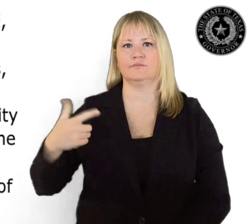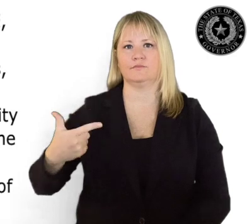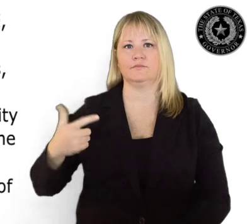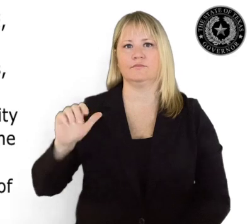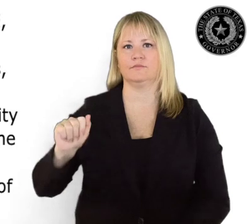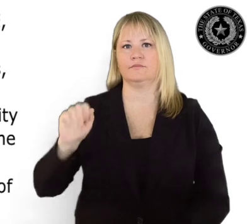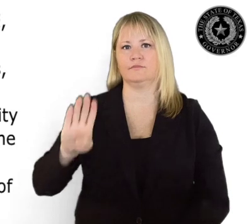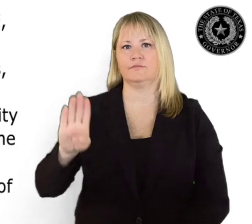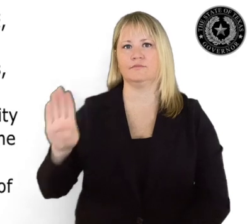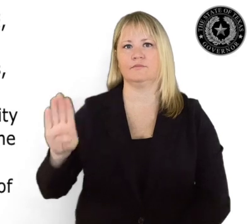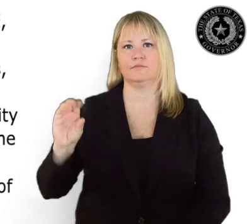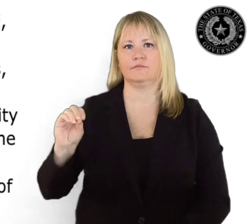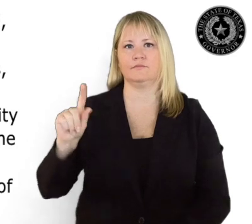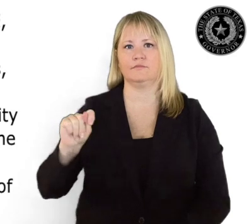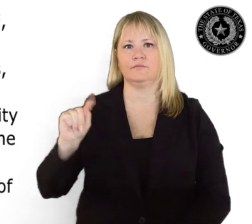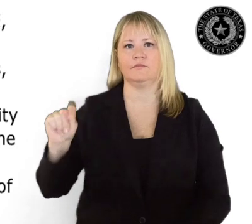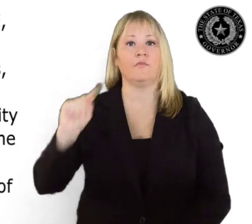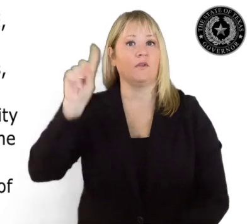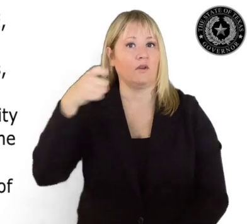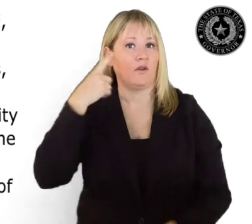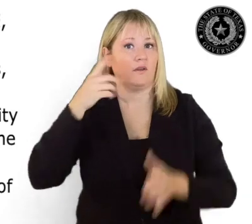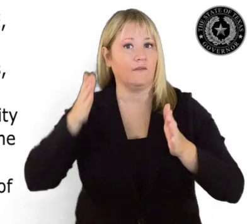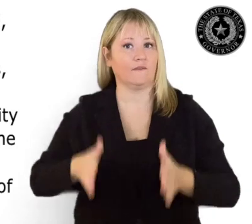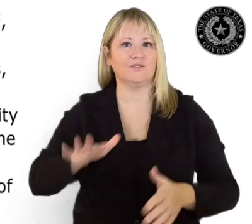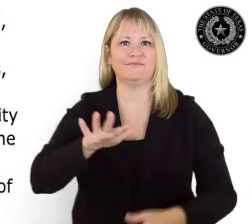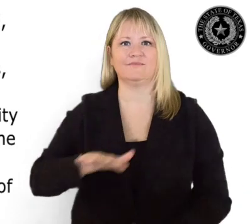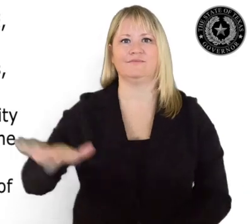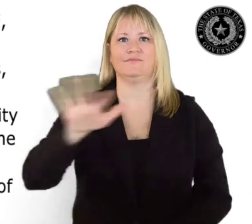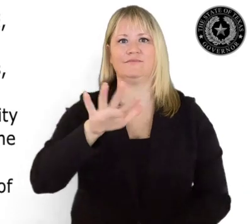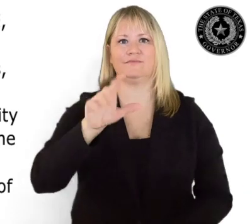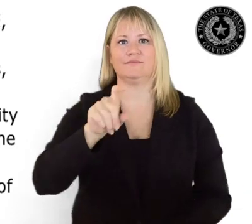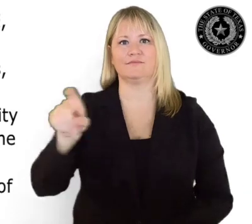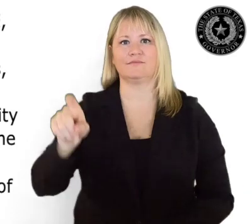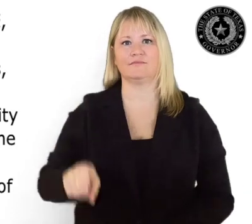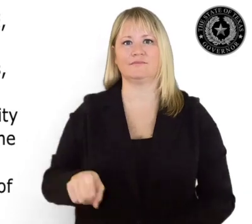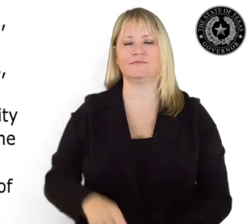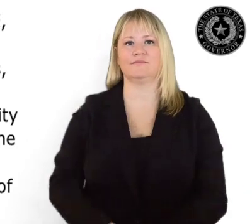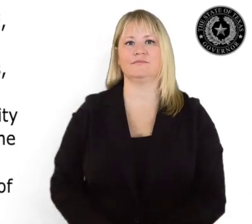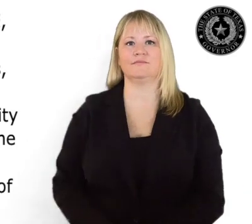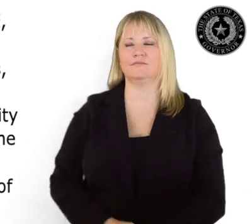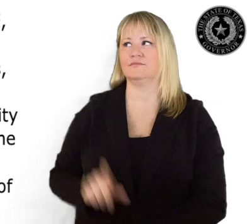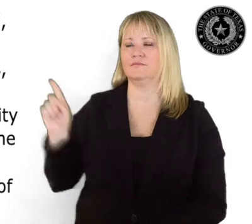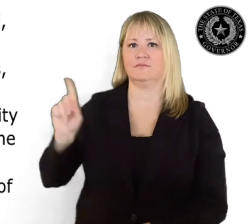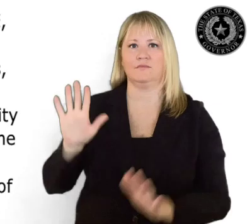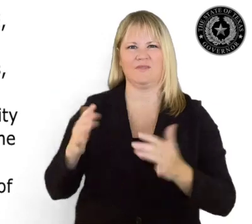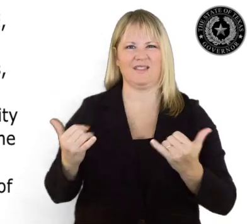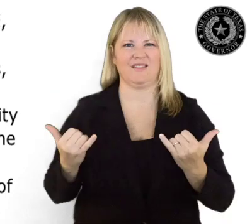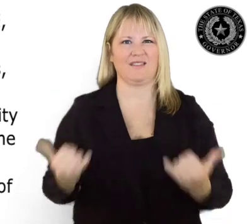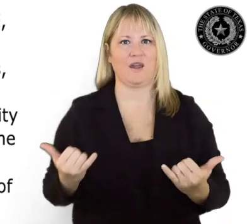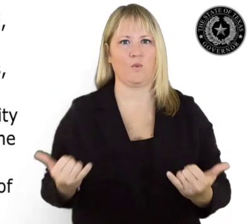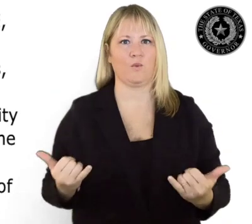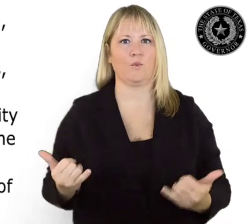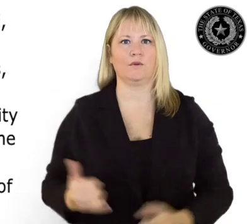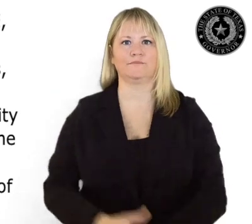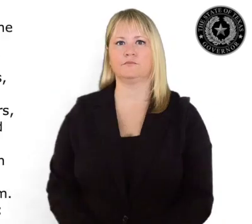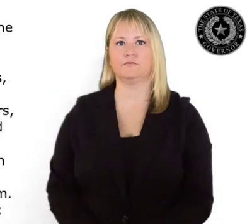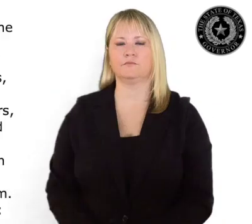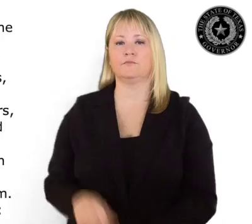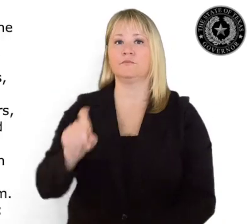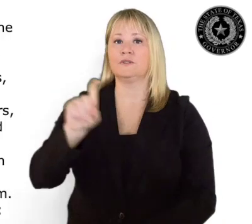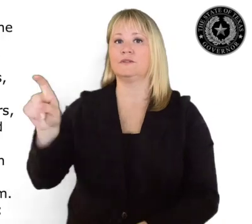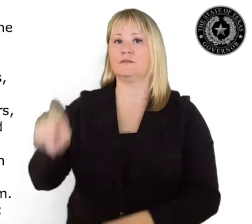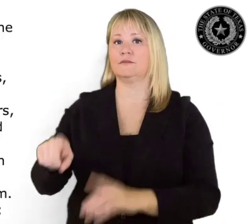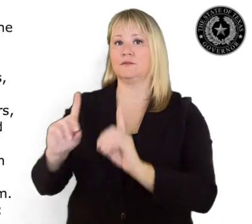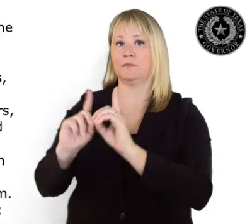I, Greg Abbott, Governor of Texas, by virtue of the power and authority vested in me by the Constitution and laws of the State of